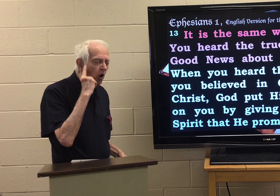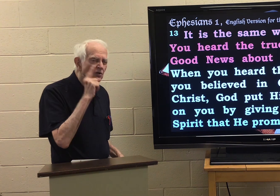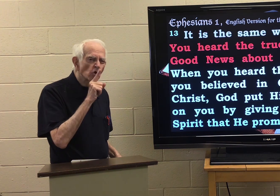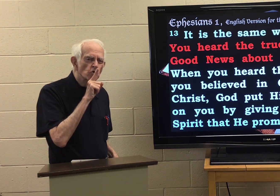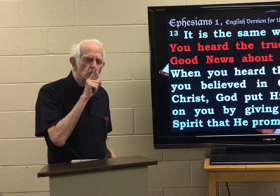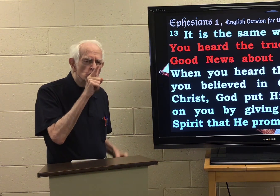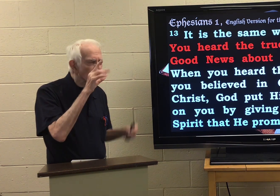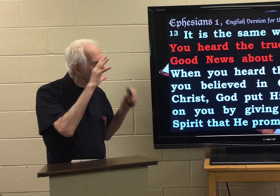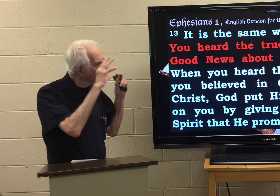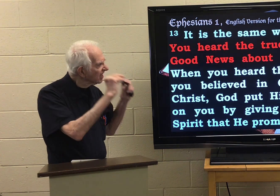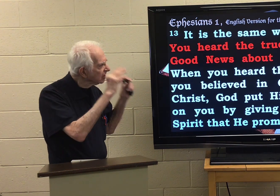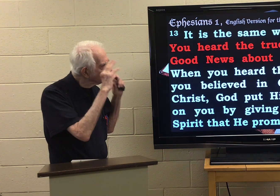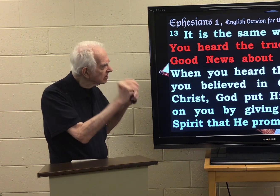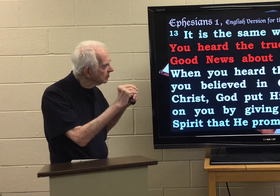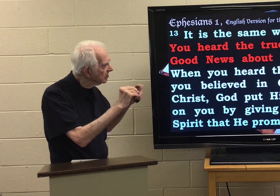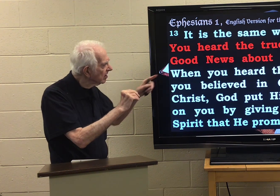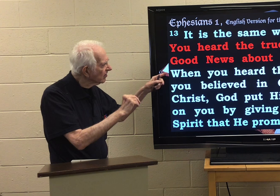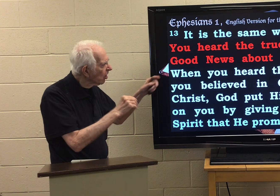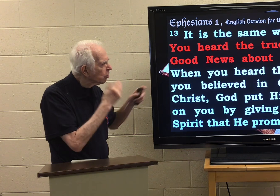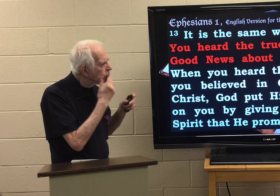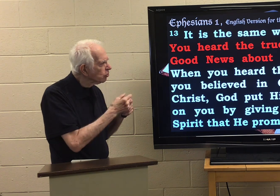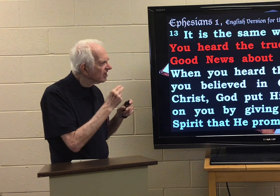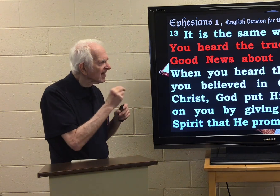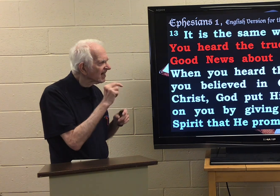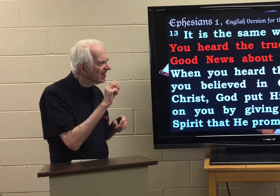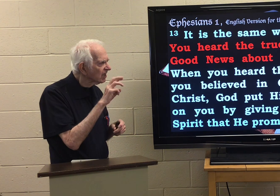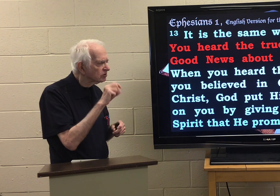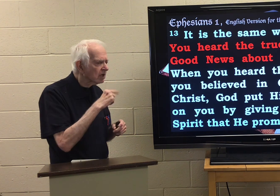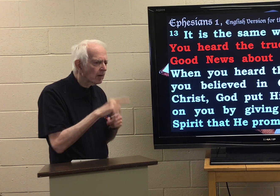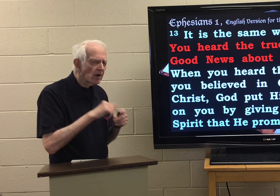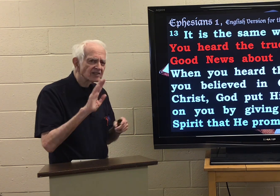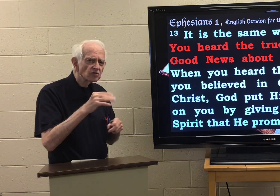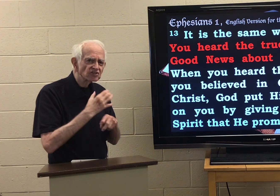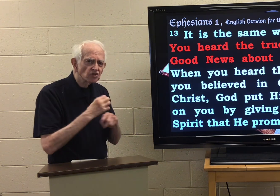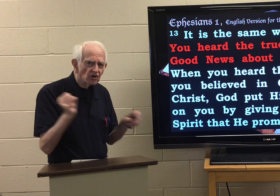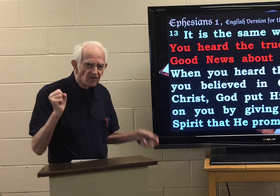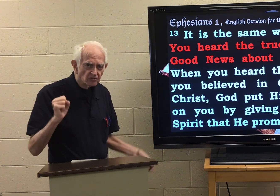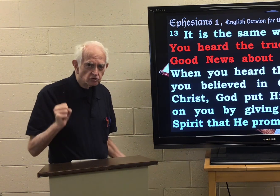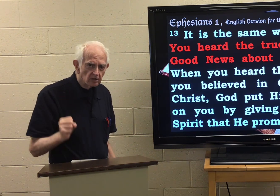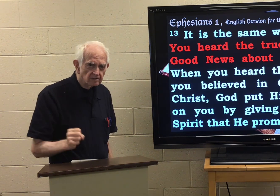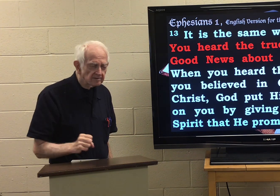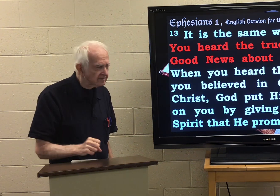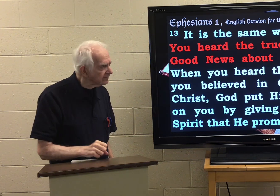You heard the true teaching, the good news about your salvation.